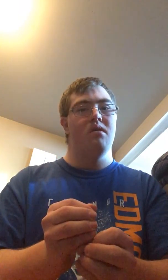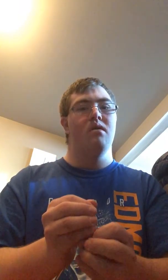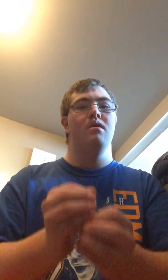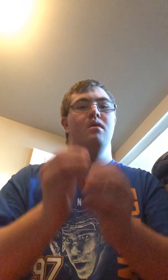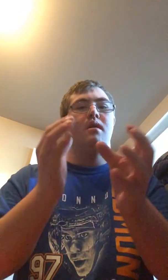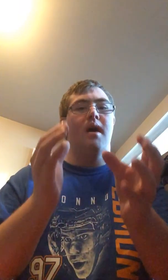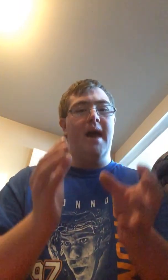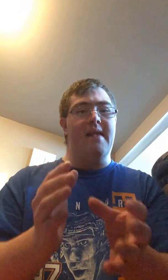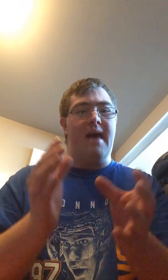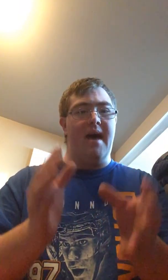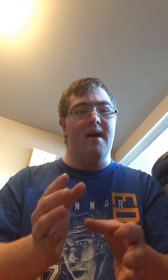and has